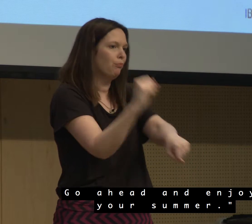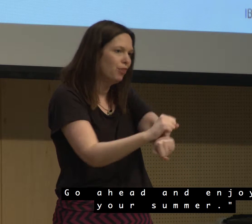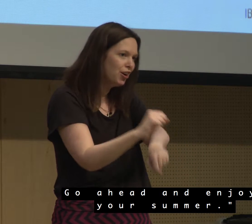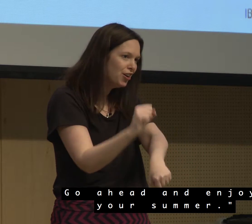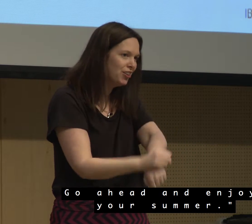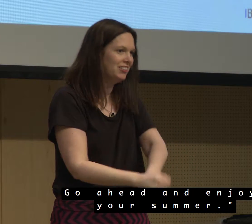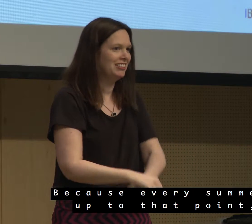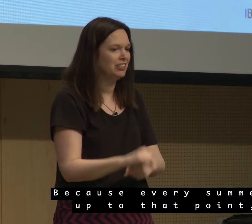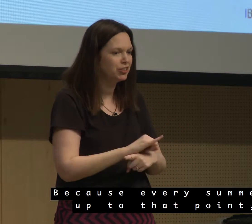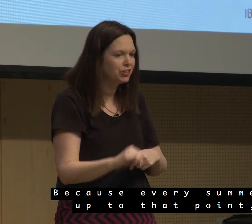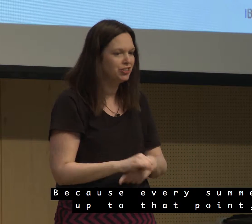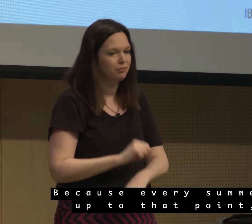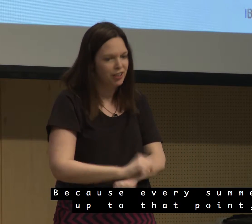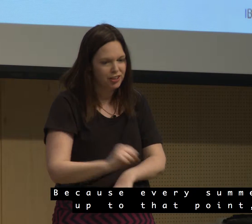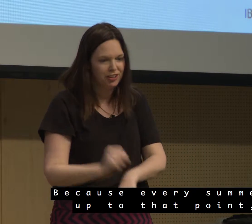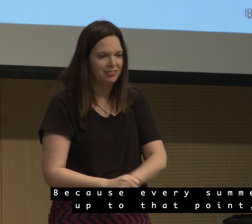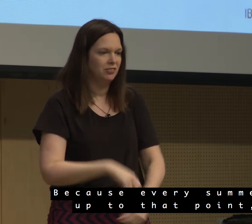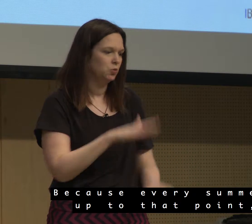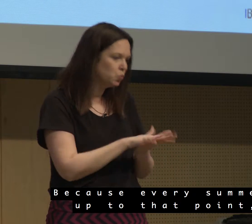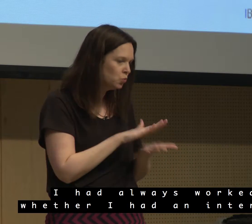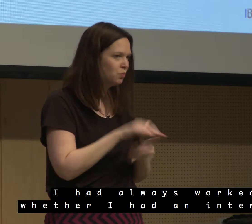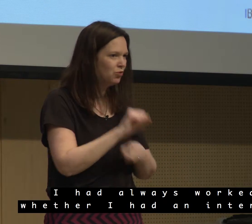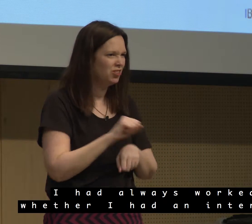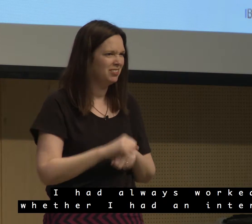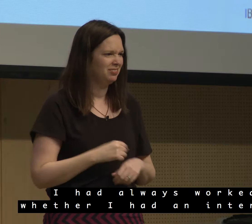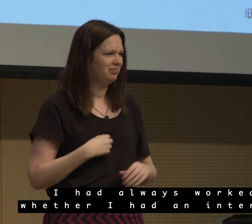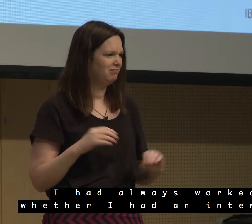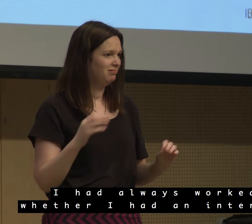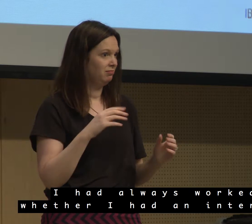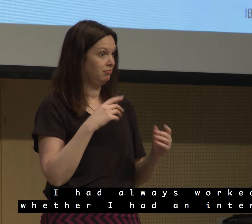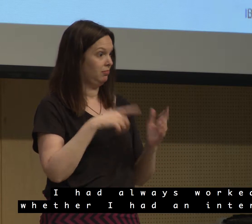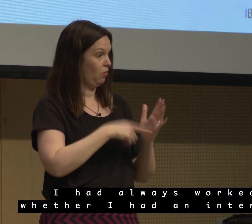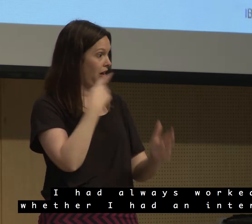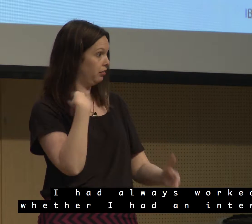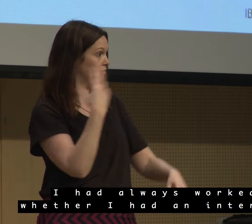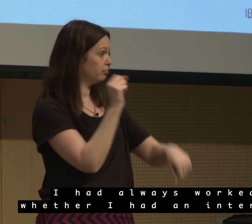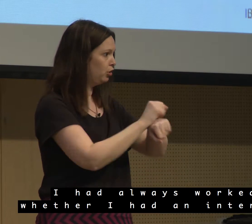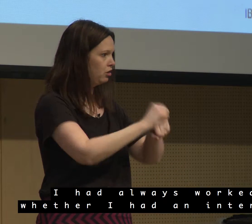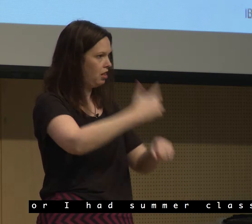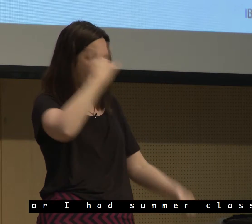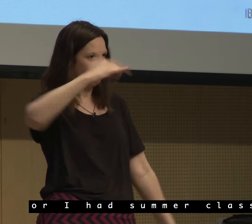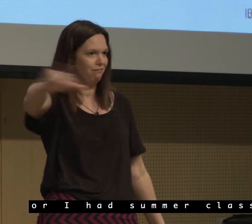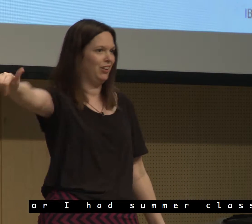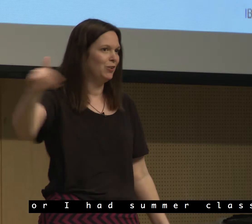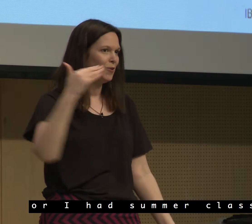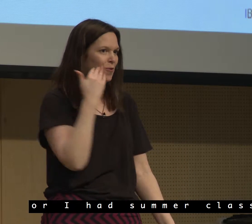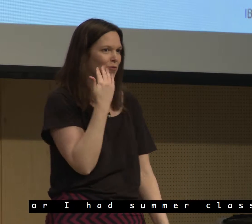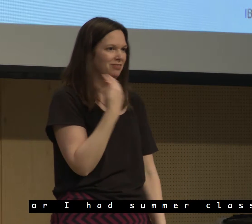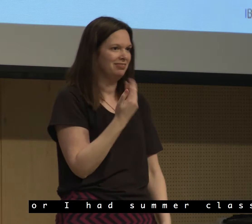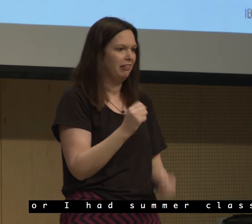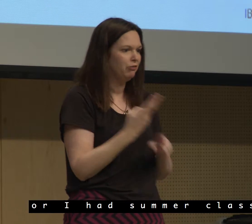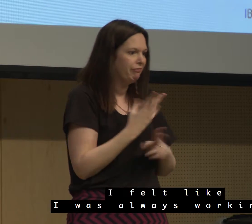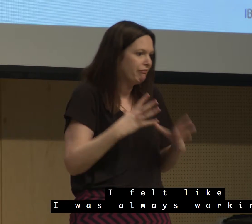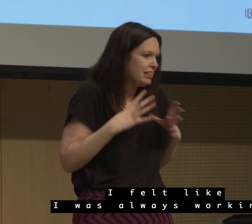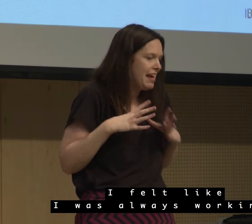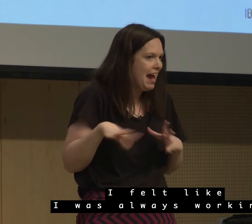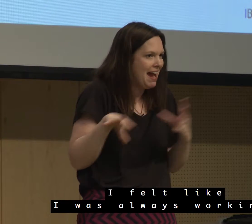summer. Because every summer up to that point, I had always worked, whether I had an internship or I had summer classes, I felt like I was